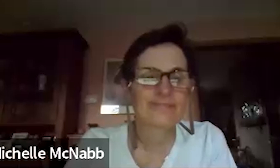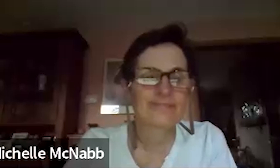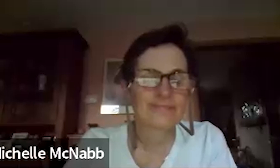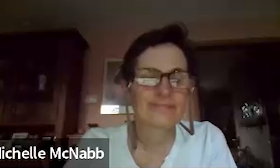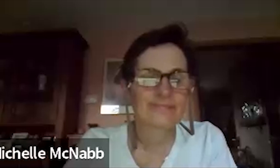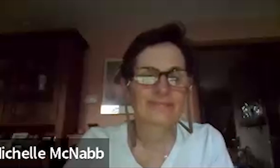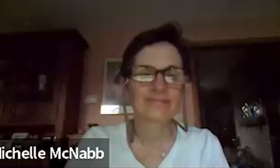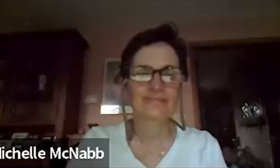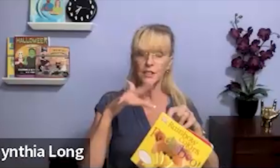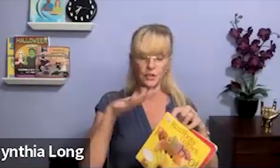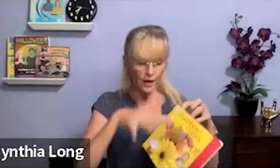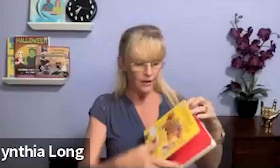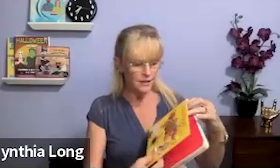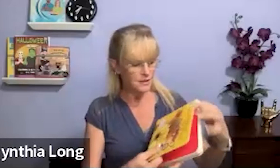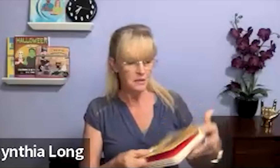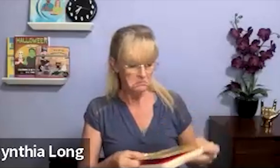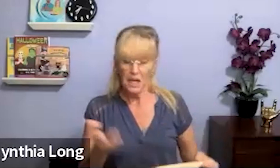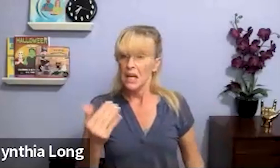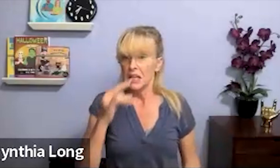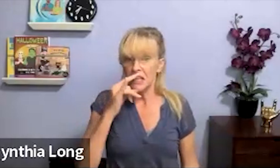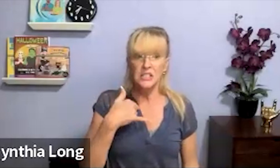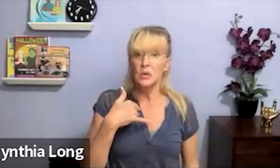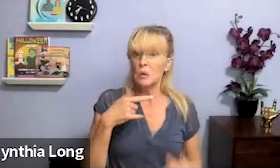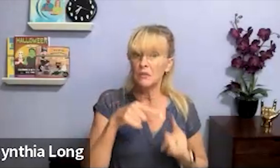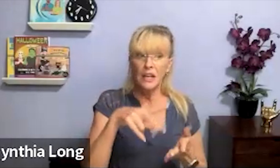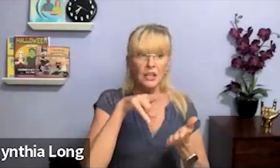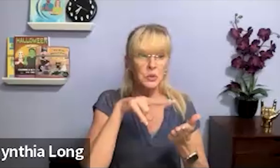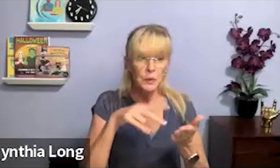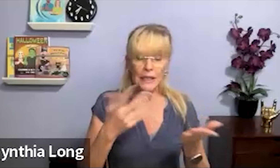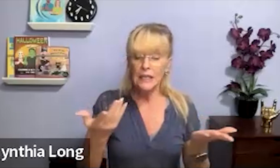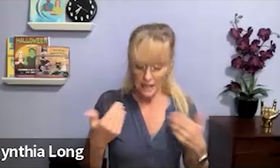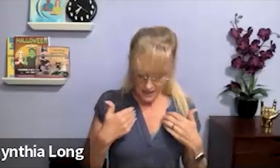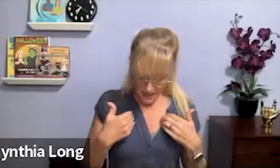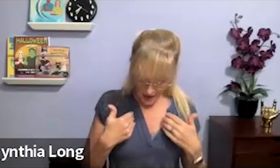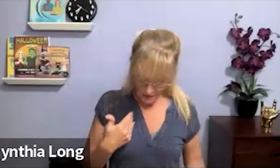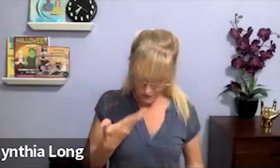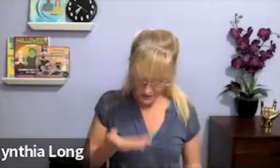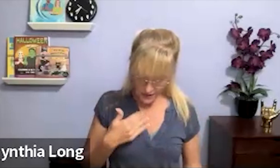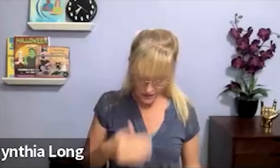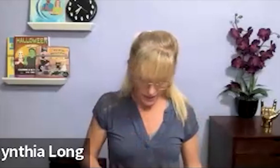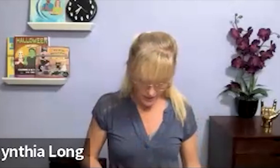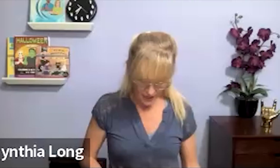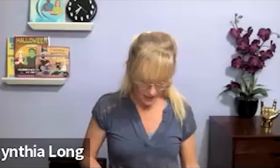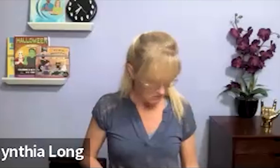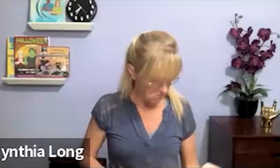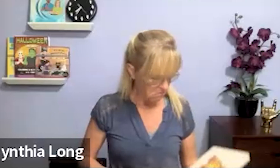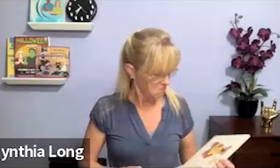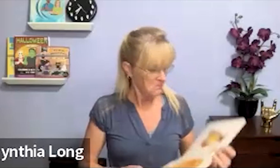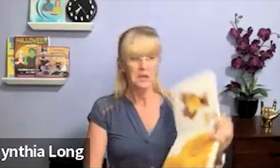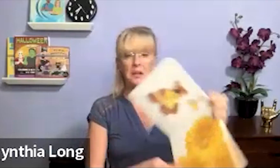Okay, so like in your center areas, the kids are going over there to read, and they have it right there, and